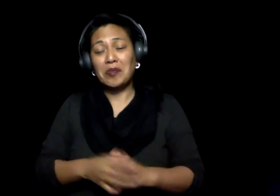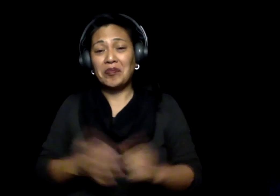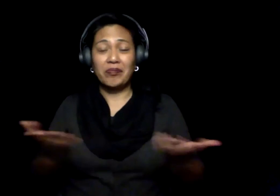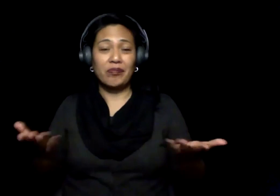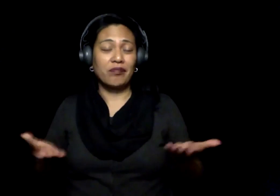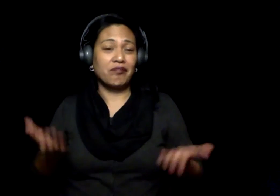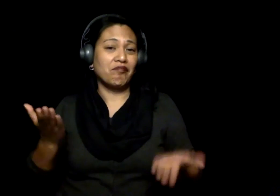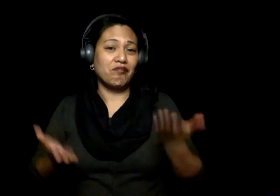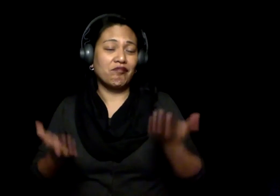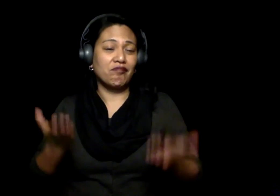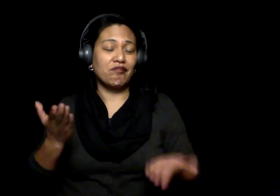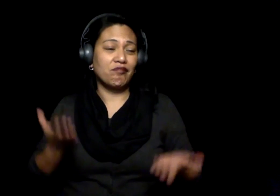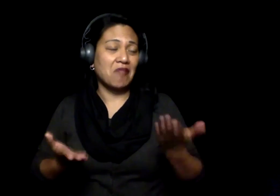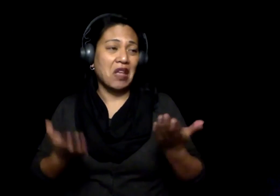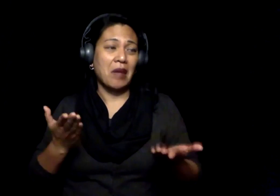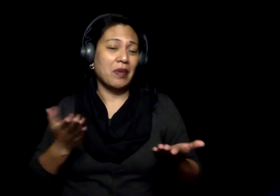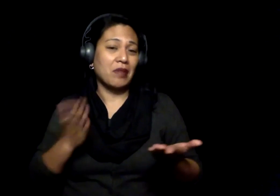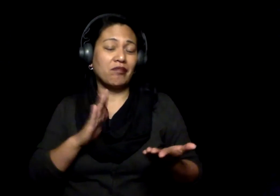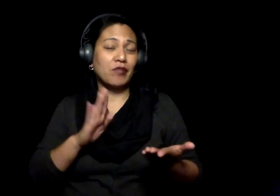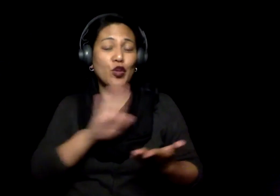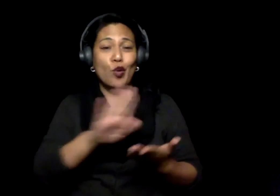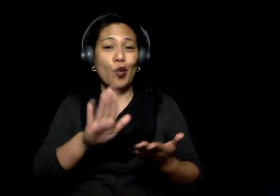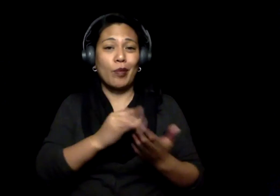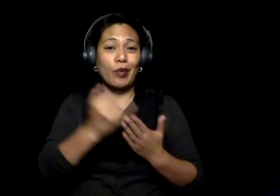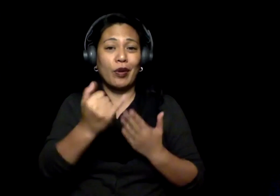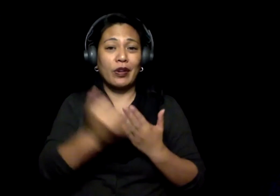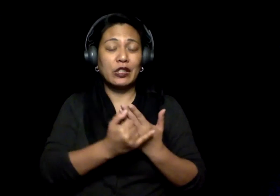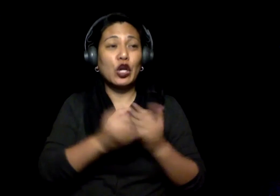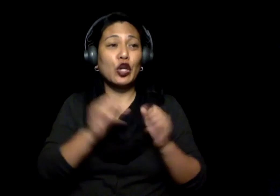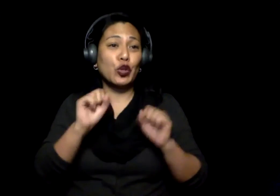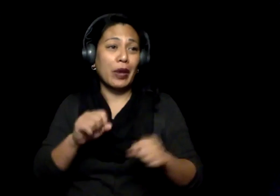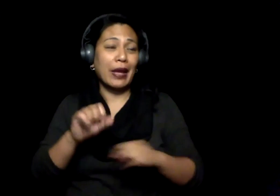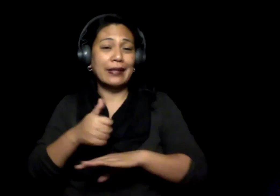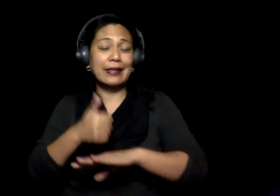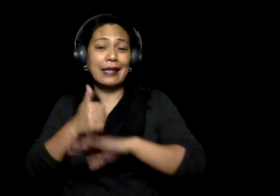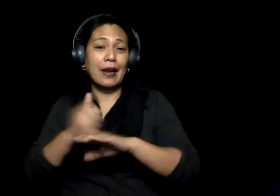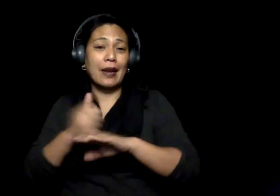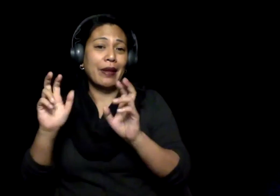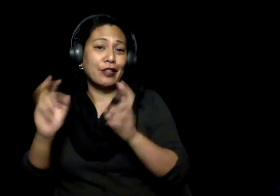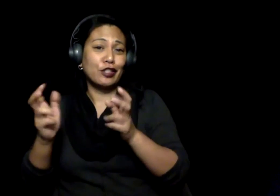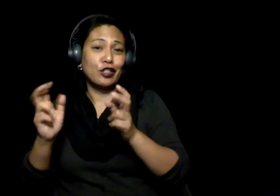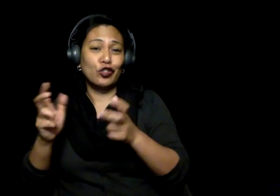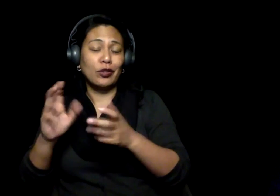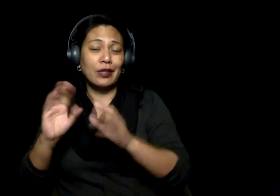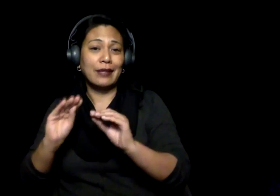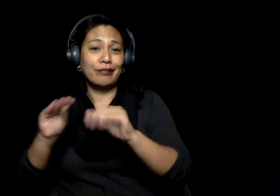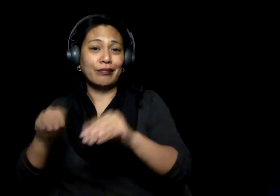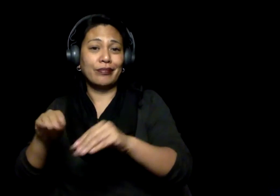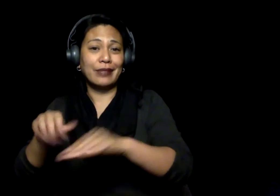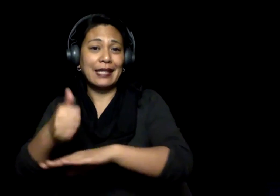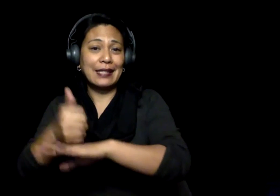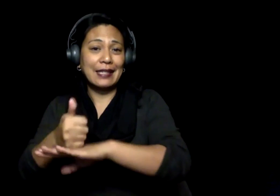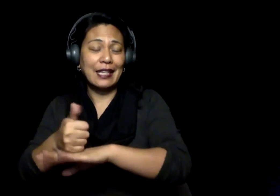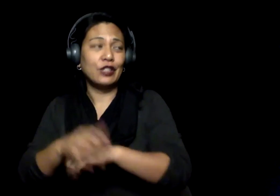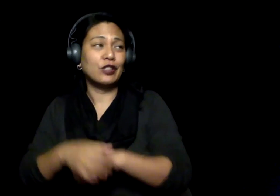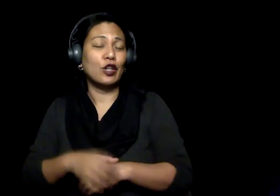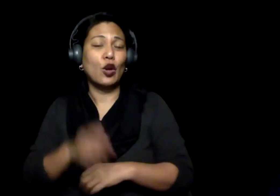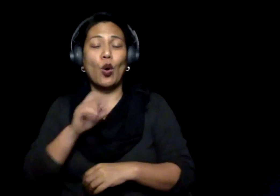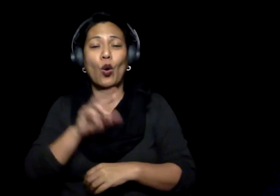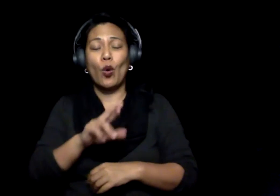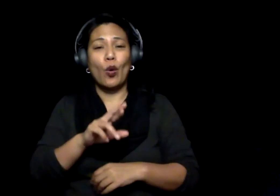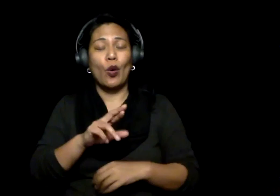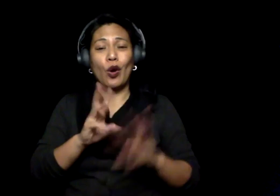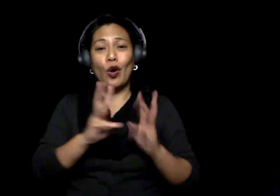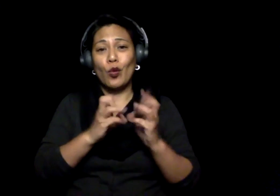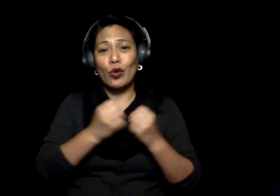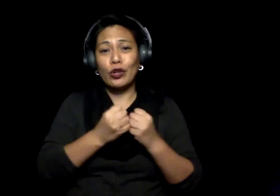things you can do like digital kind of installation, or, you know, workshops online or I feel like there are a